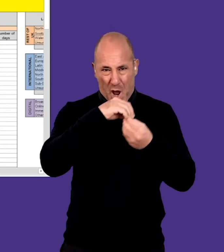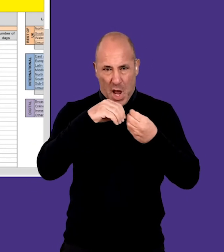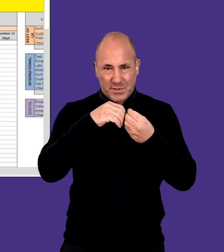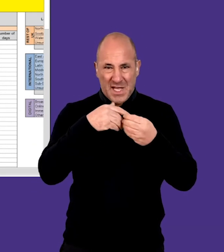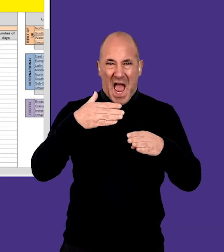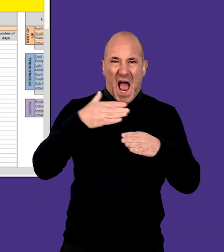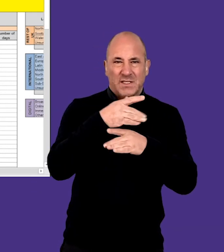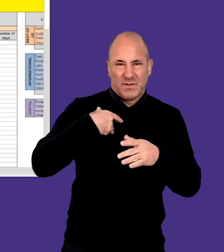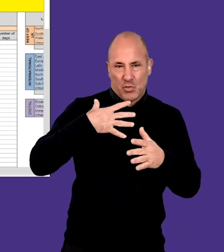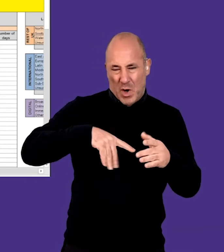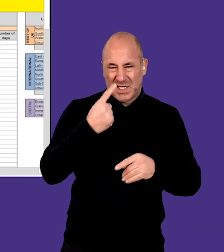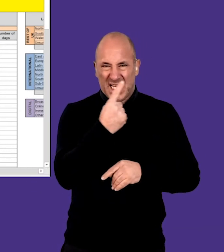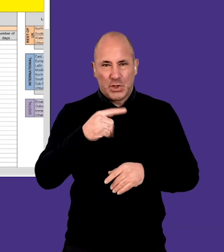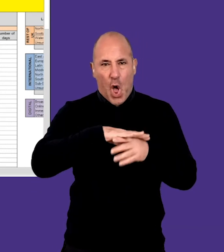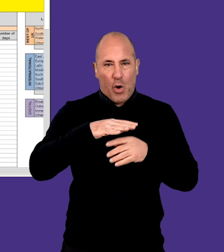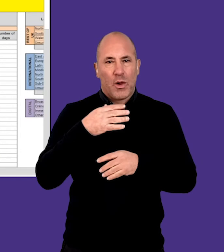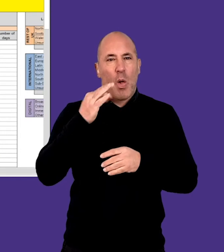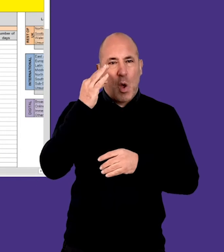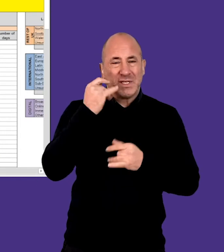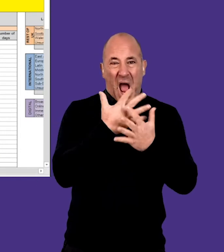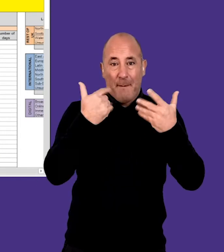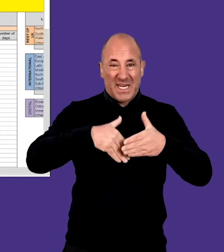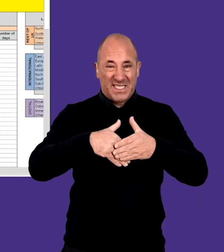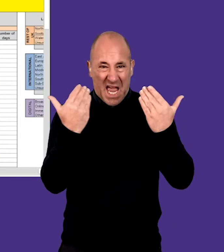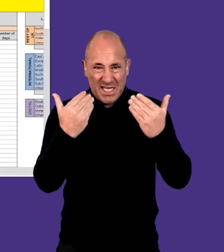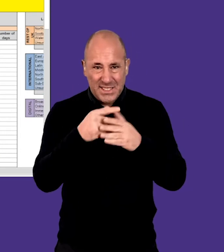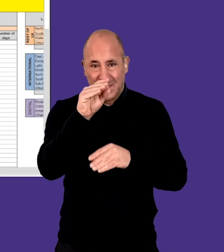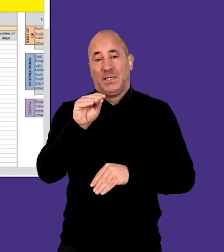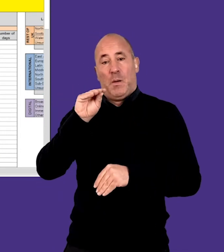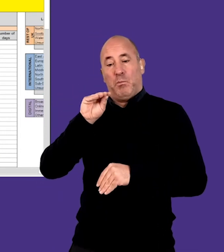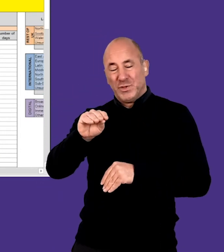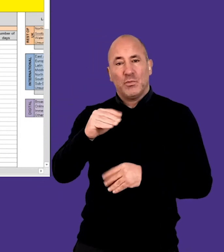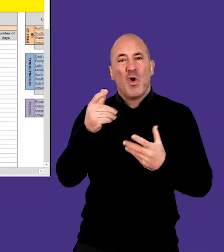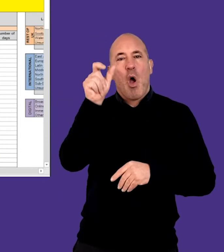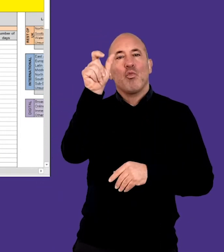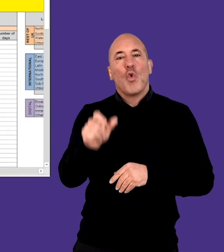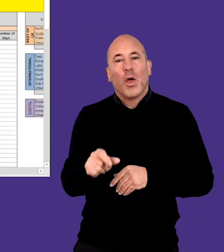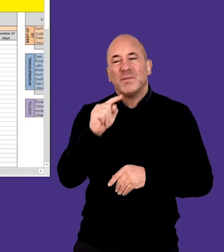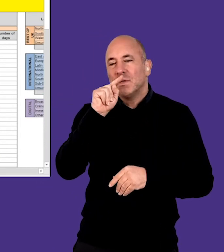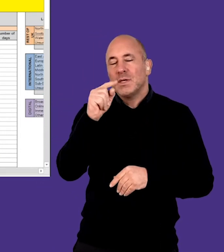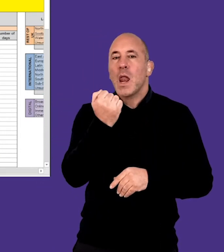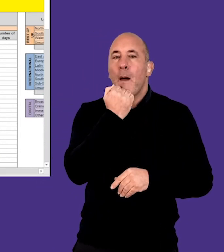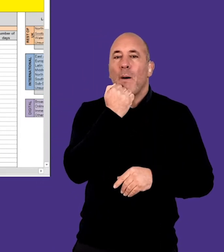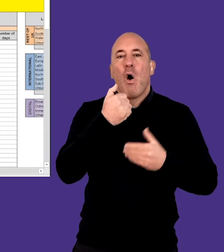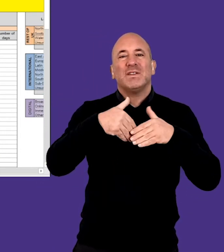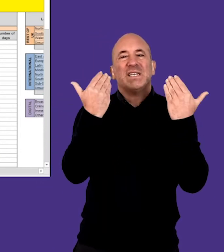to calculate how many days of activity you're planning to hold in each local authority and enter that figure in the number of